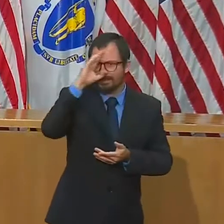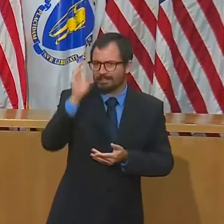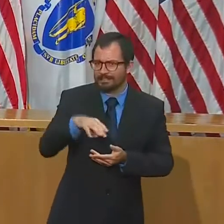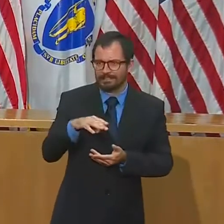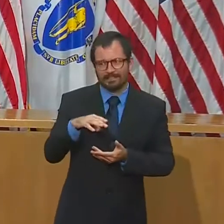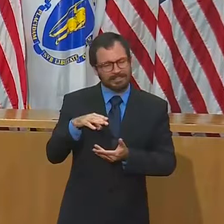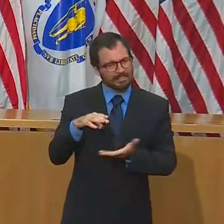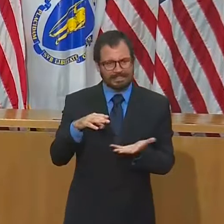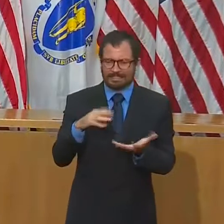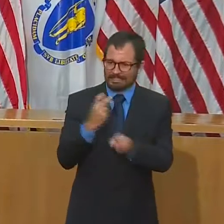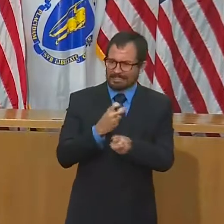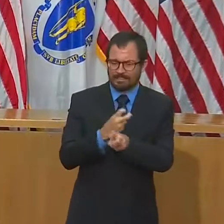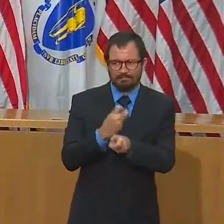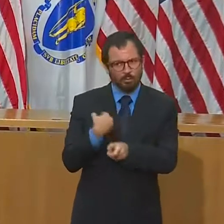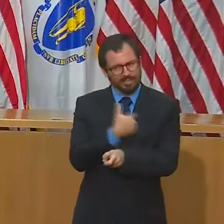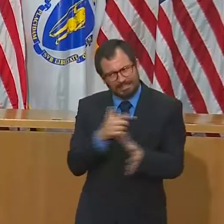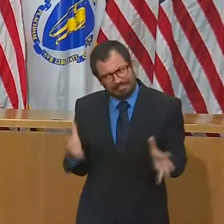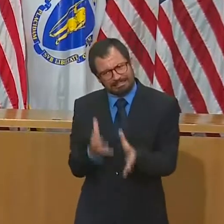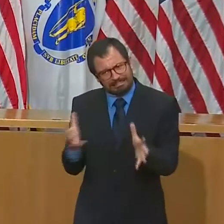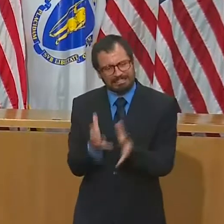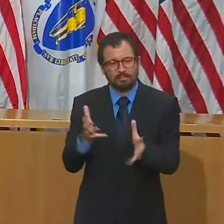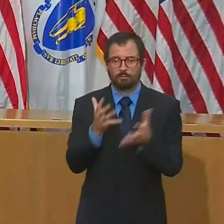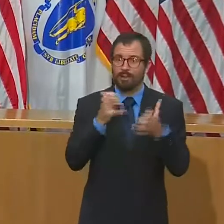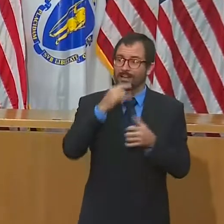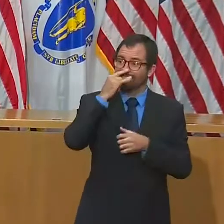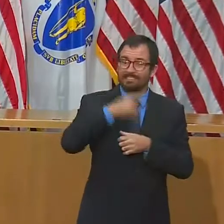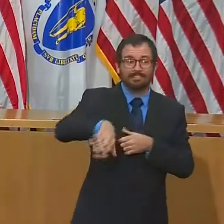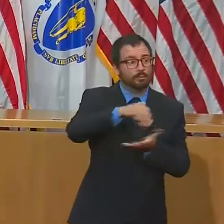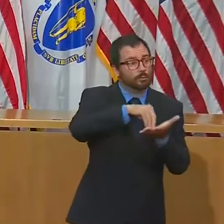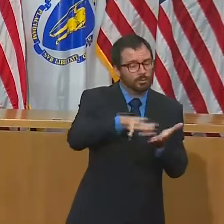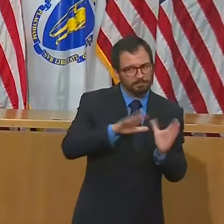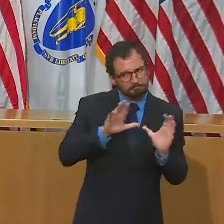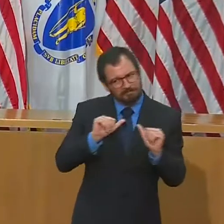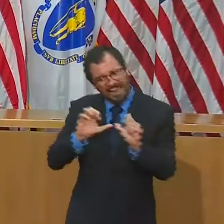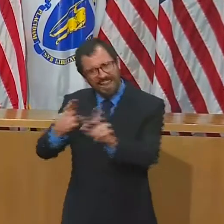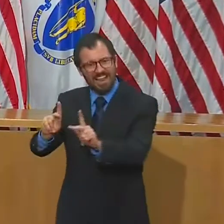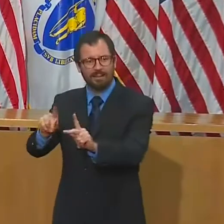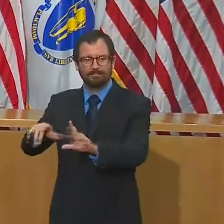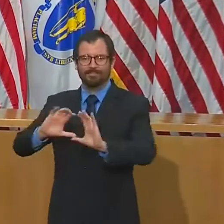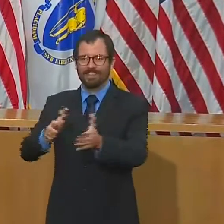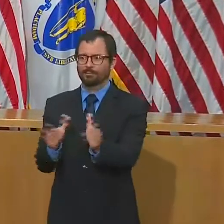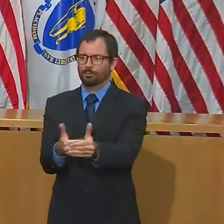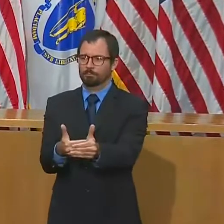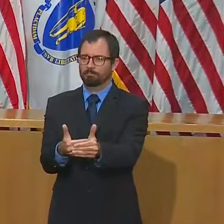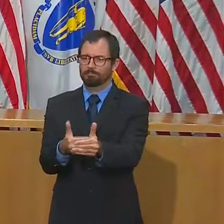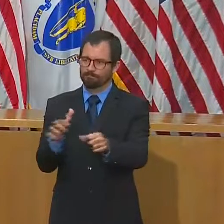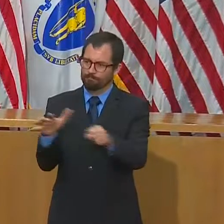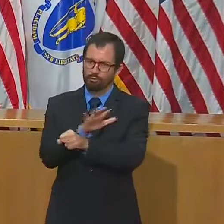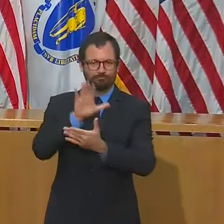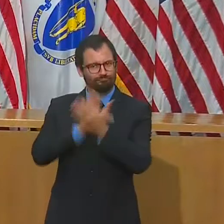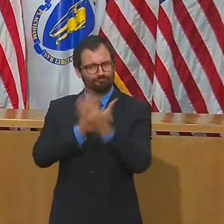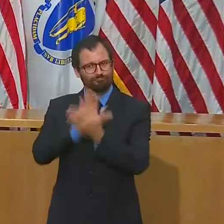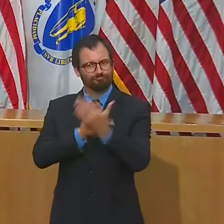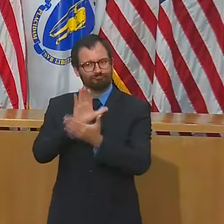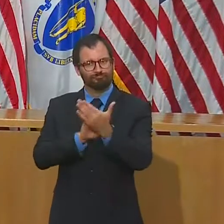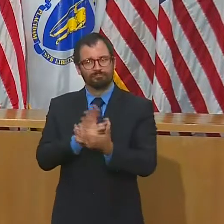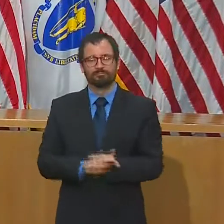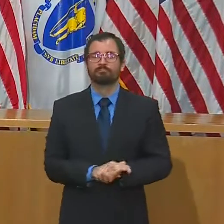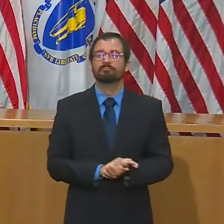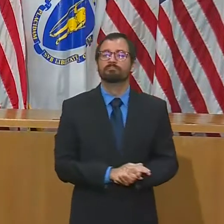submitted plans to the department for September. Of the 371 public school districts reporting as of yesterday, more